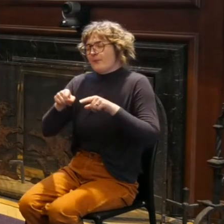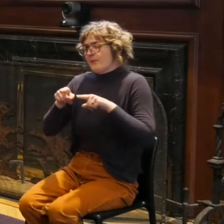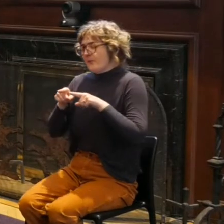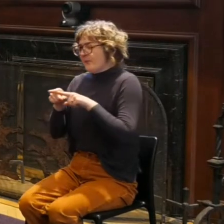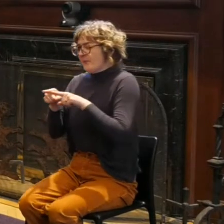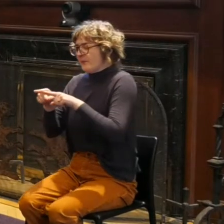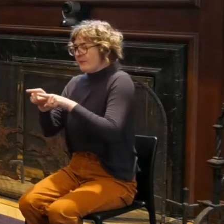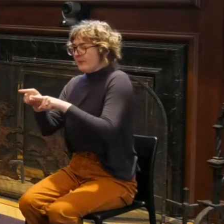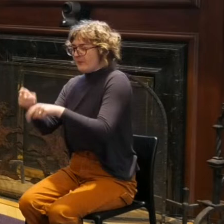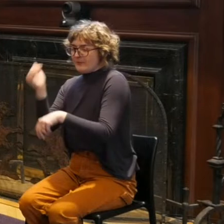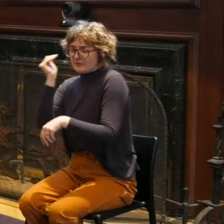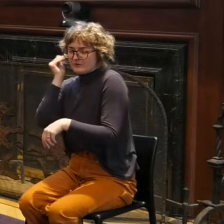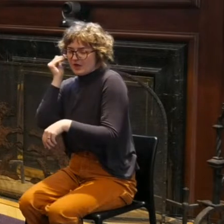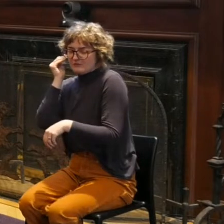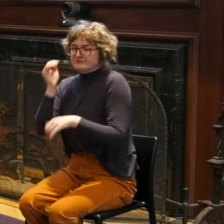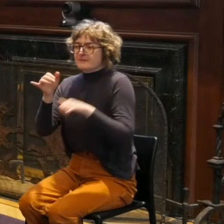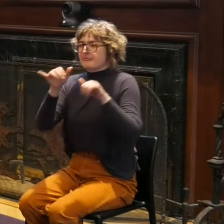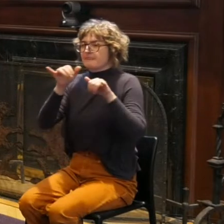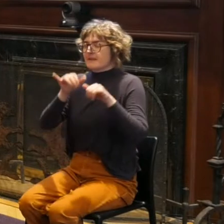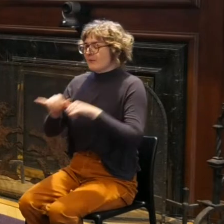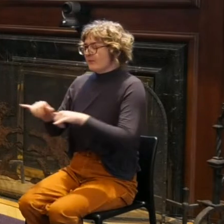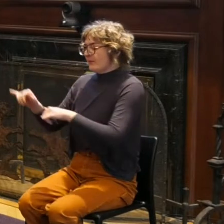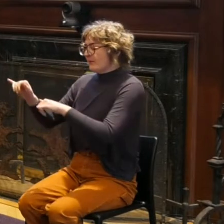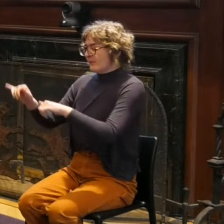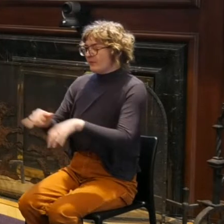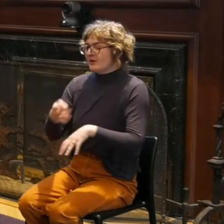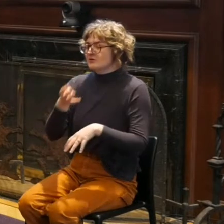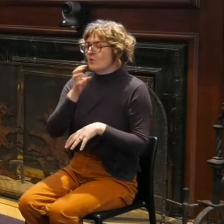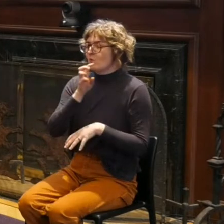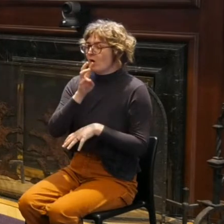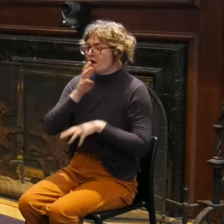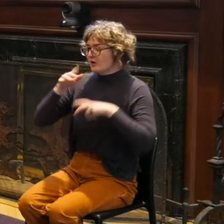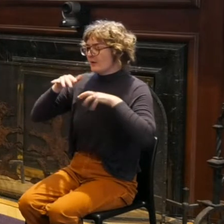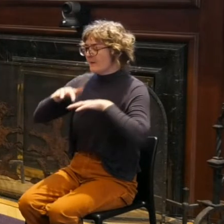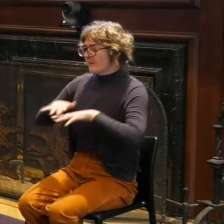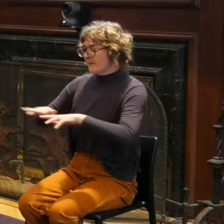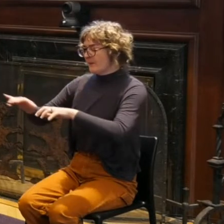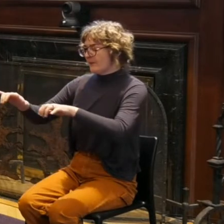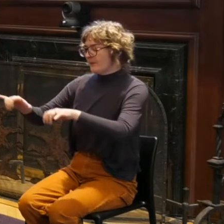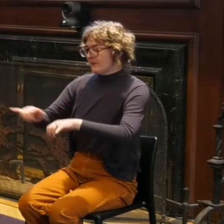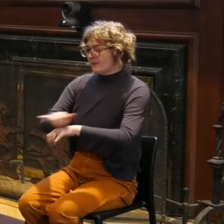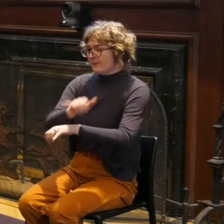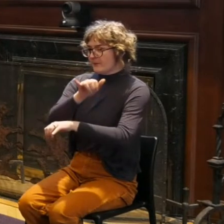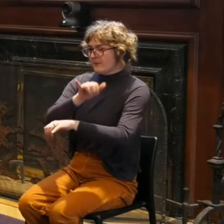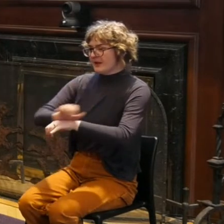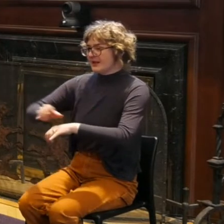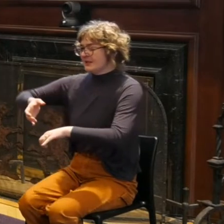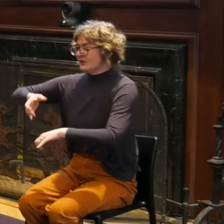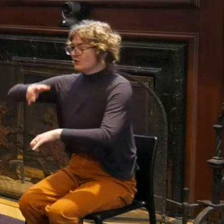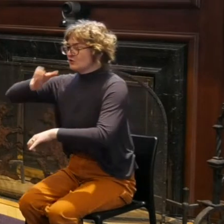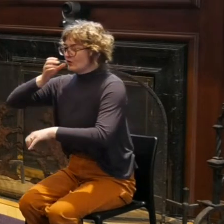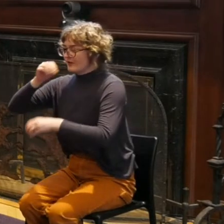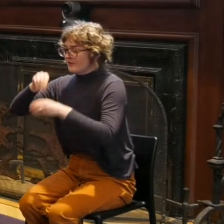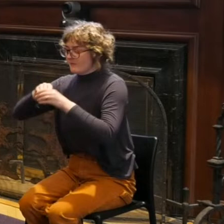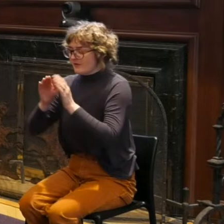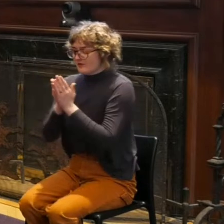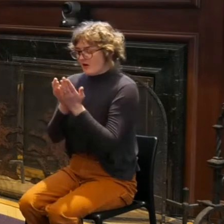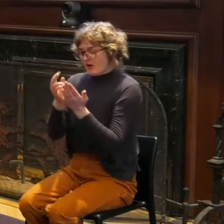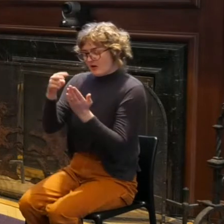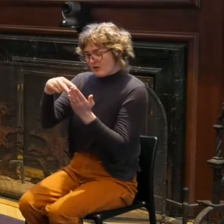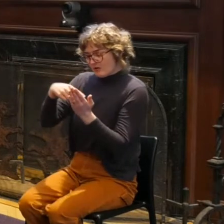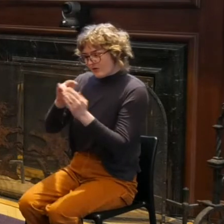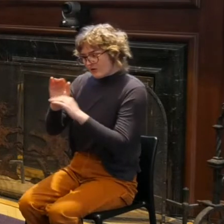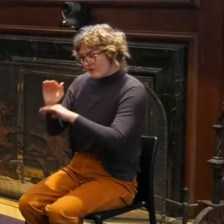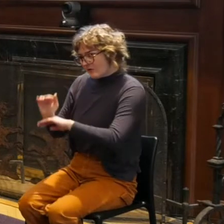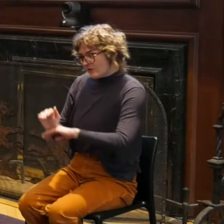sails. They could float across water that did not devour them. He drank them in the dark to